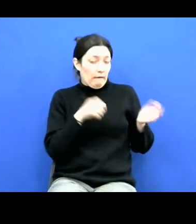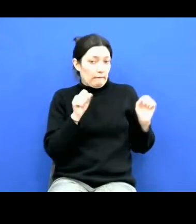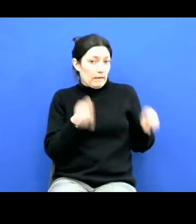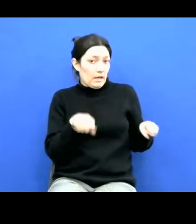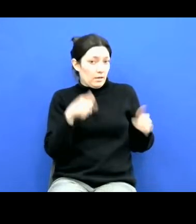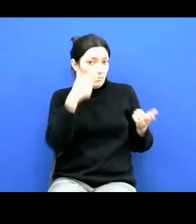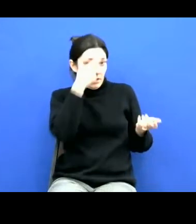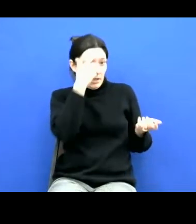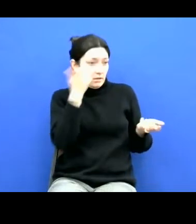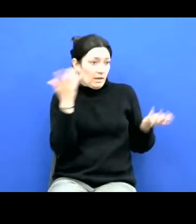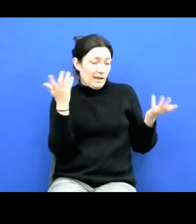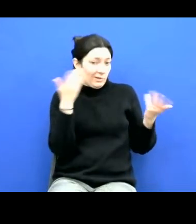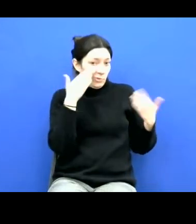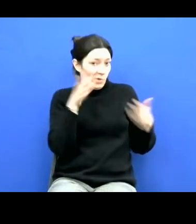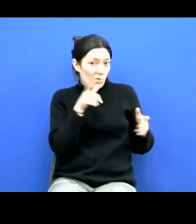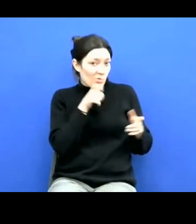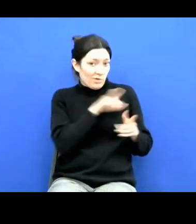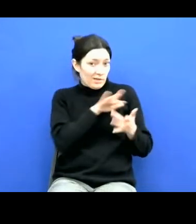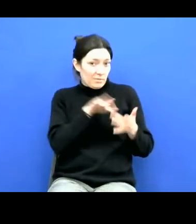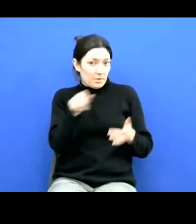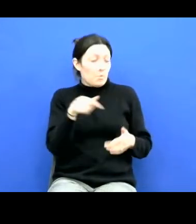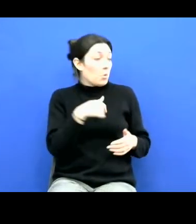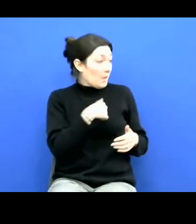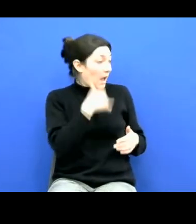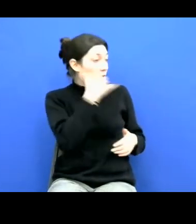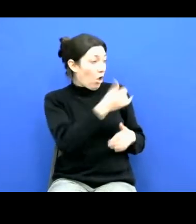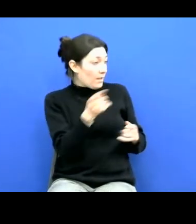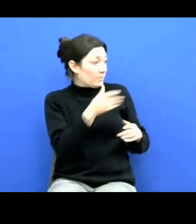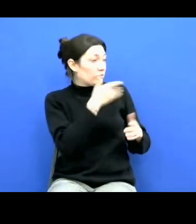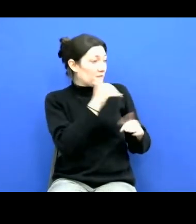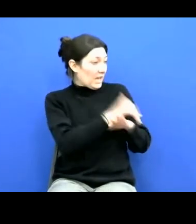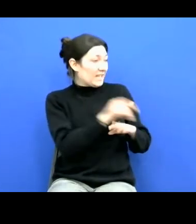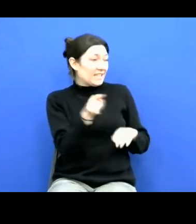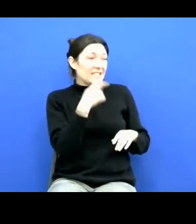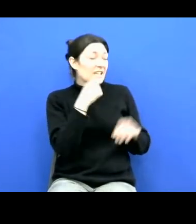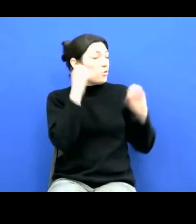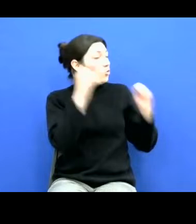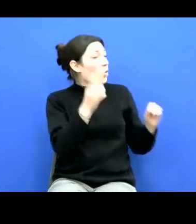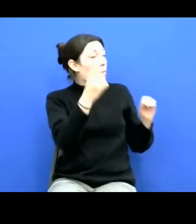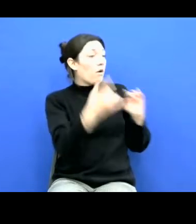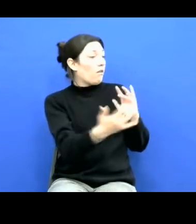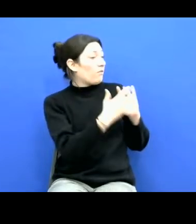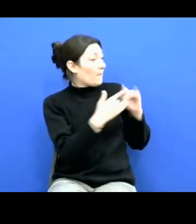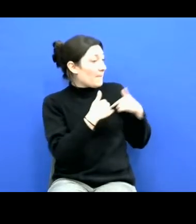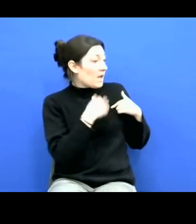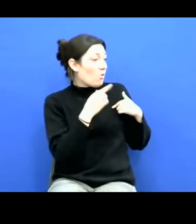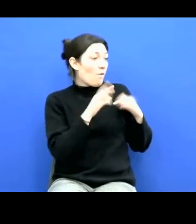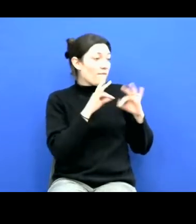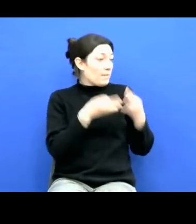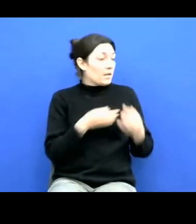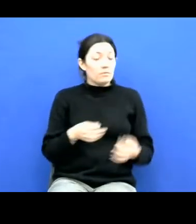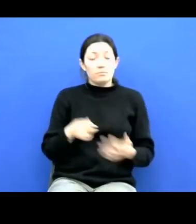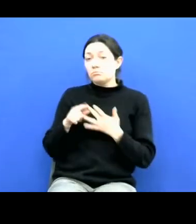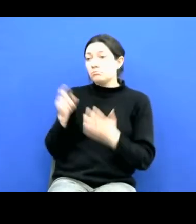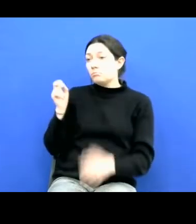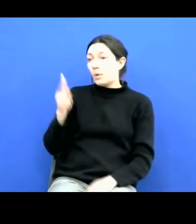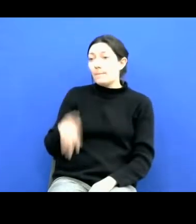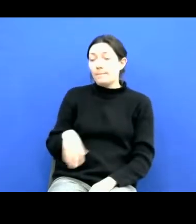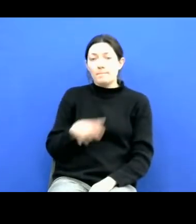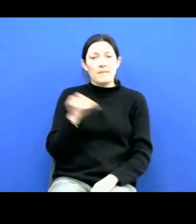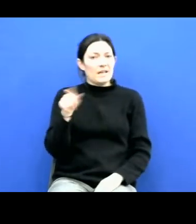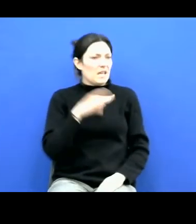Because I specifically talked to him tonight and he said nobody reached out to him or his family Okay, and he had a problem